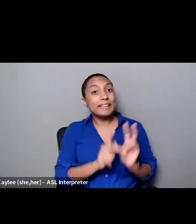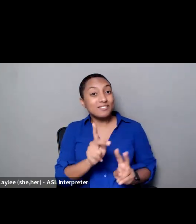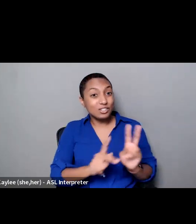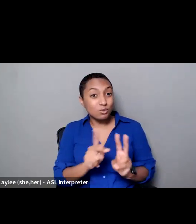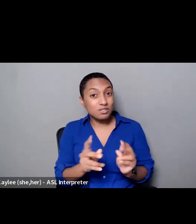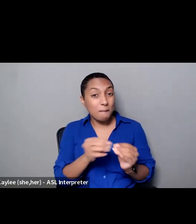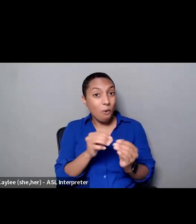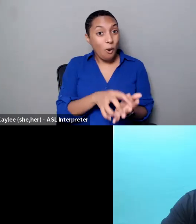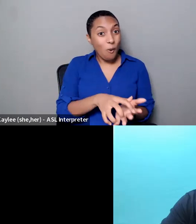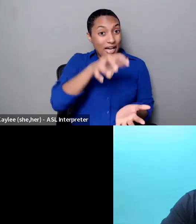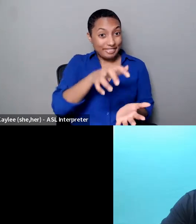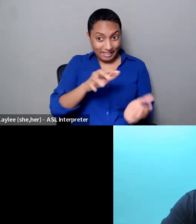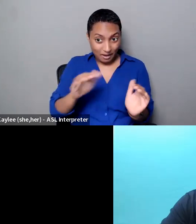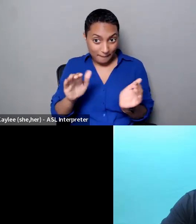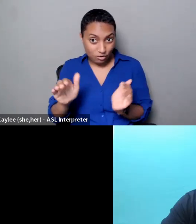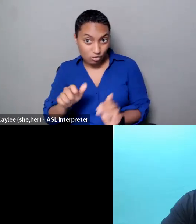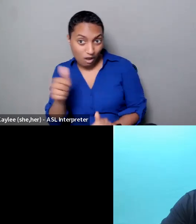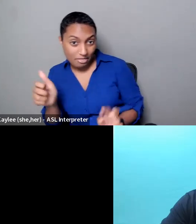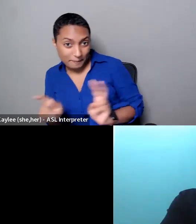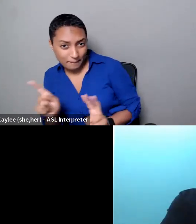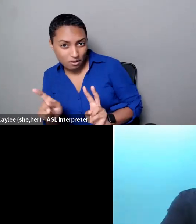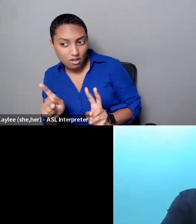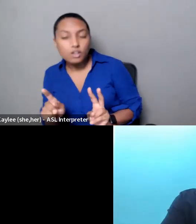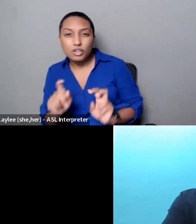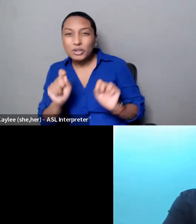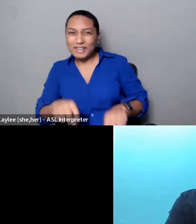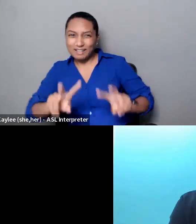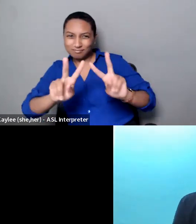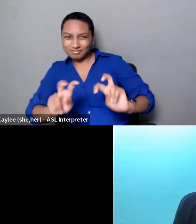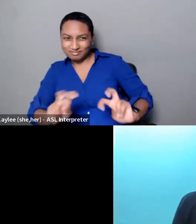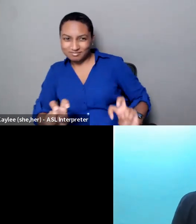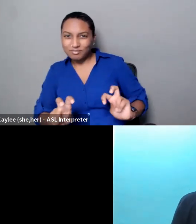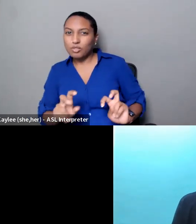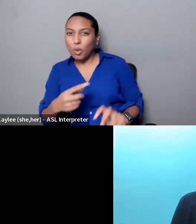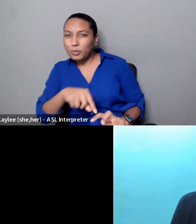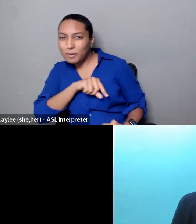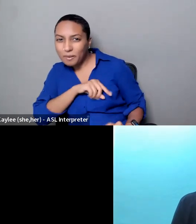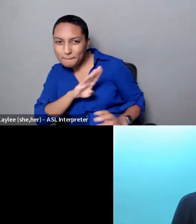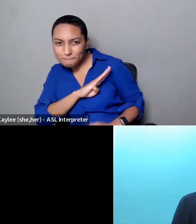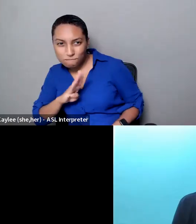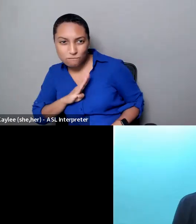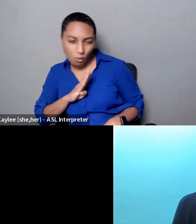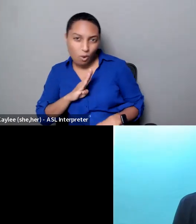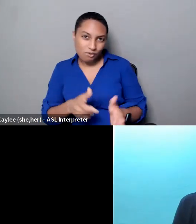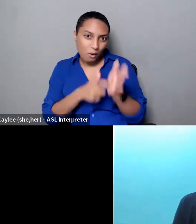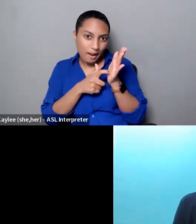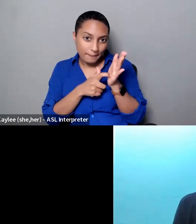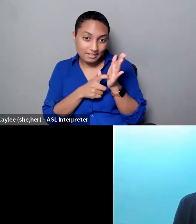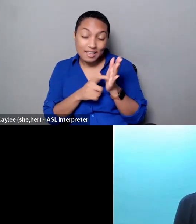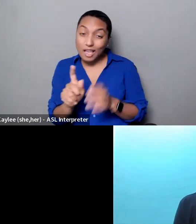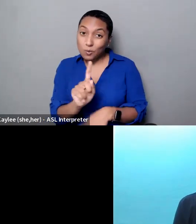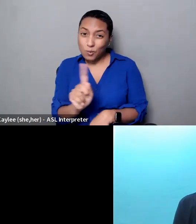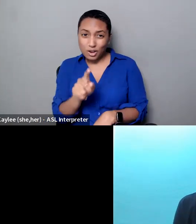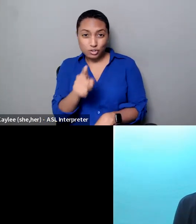look at those board requirements. And then also your source of candidates. Are you identifying the same people because